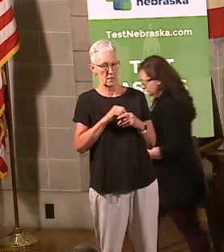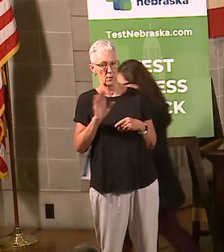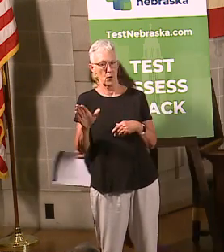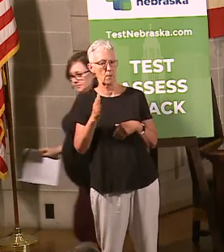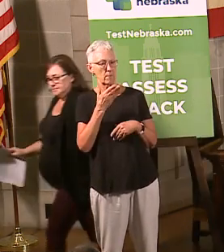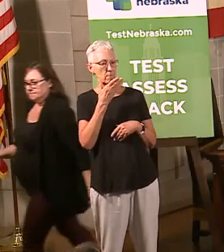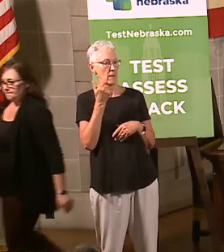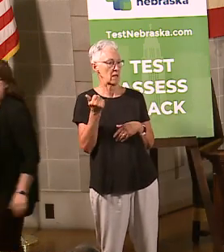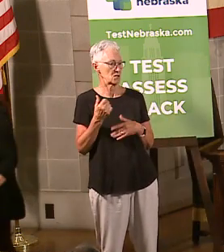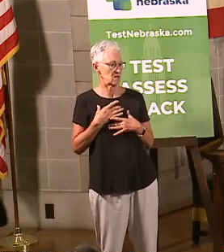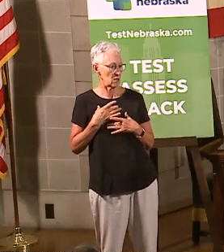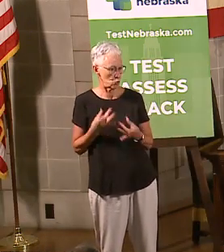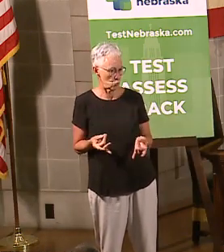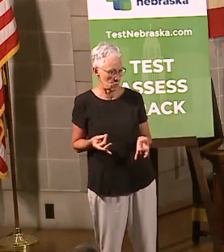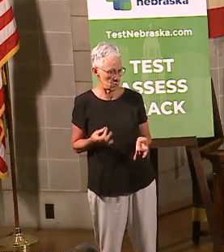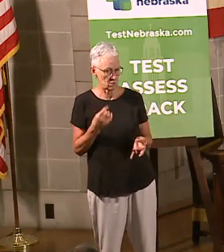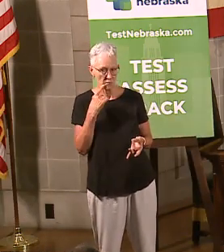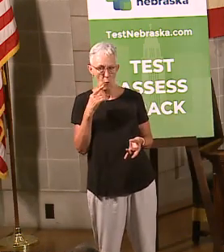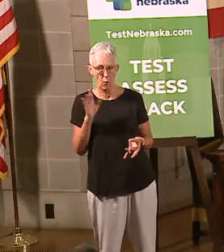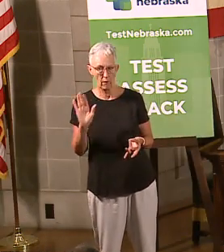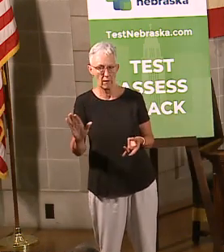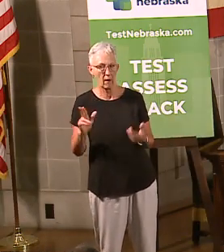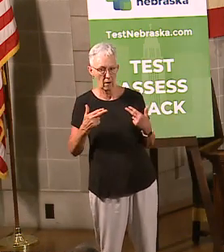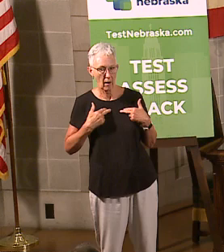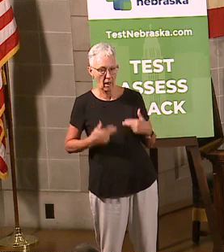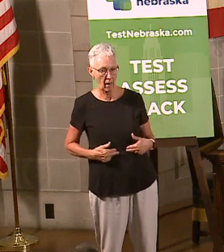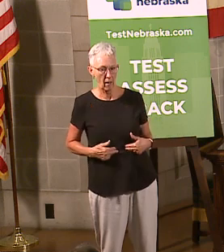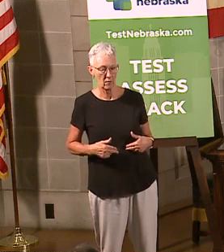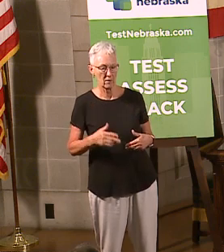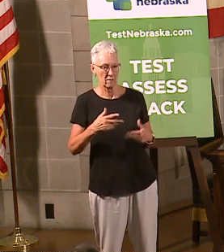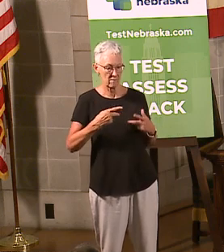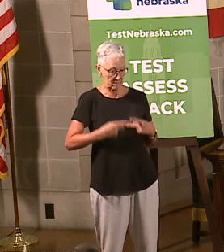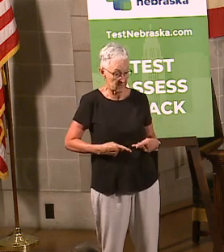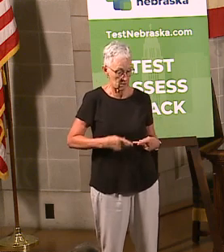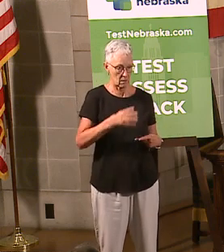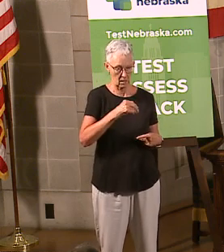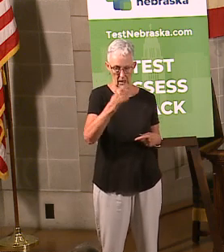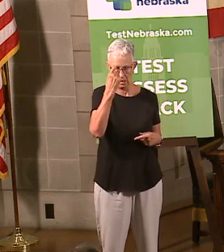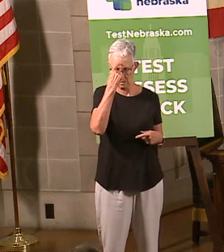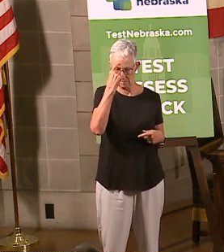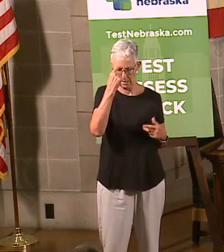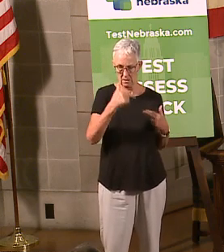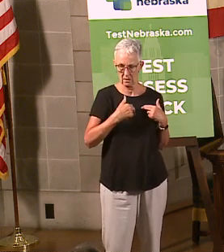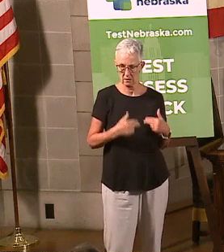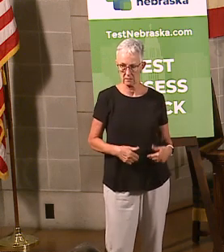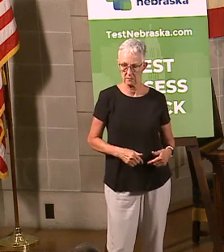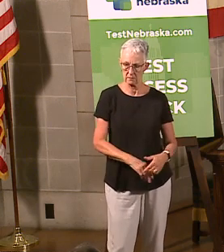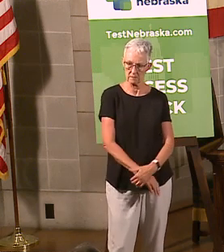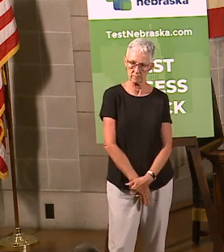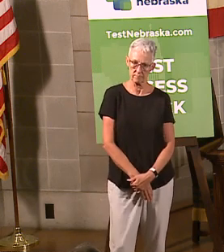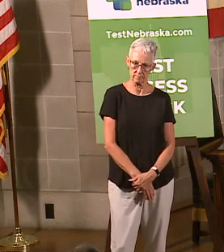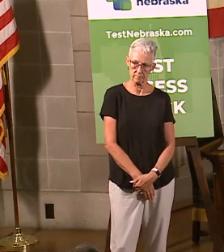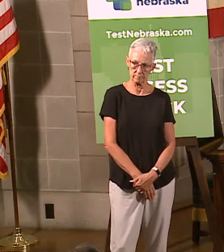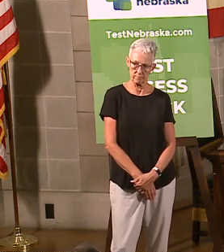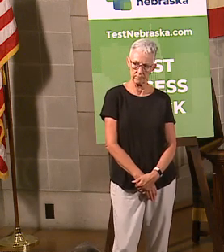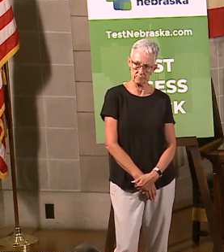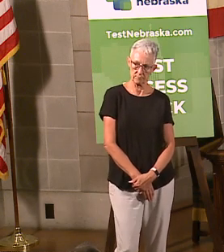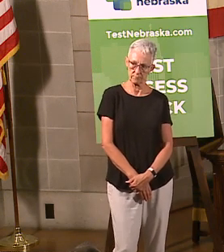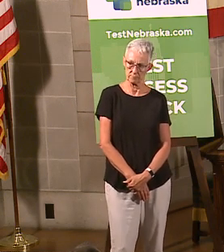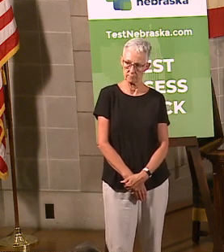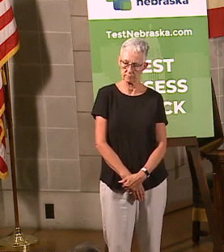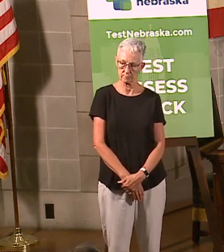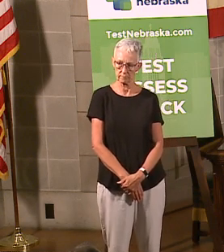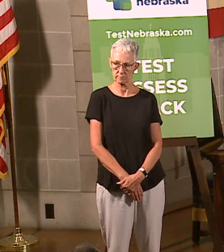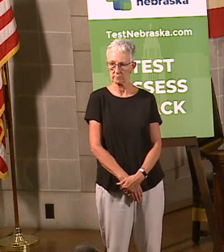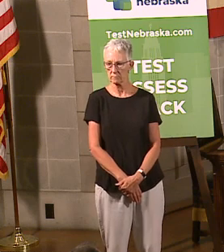Thank you, Felicia. Yeah, Lee. Just kind of following up on Paul's question. In regards